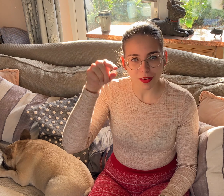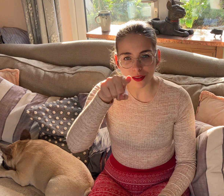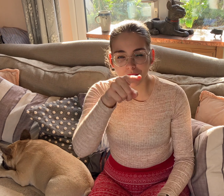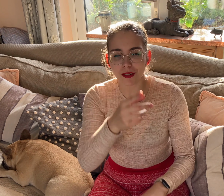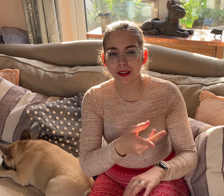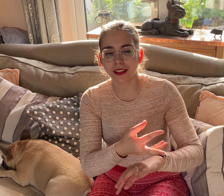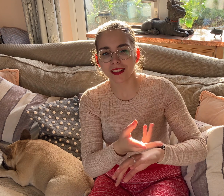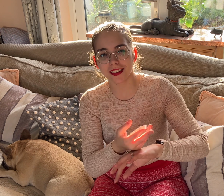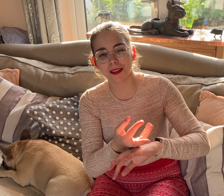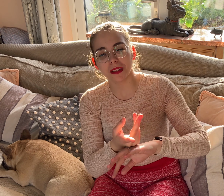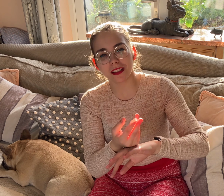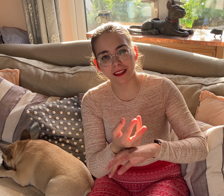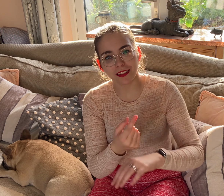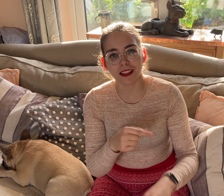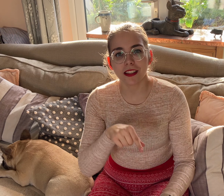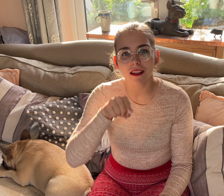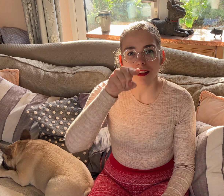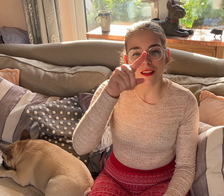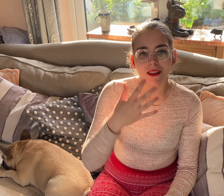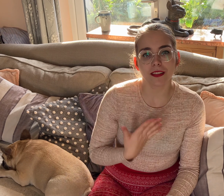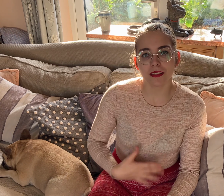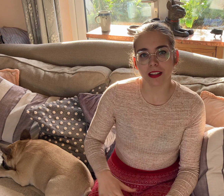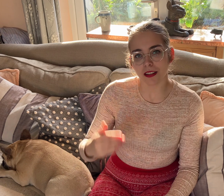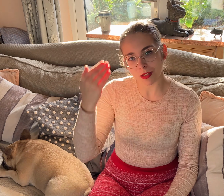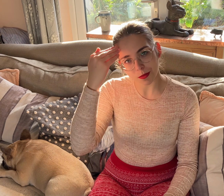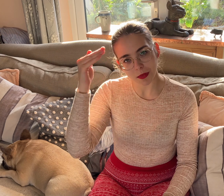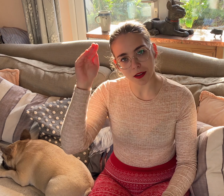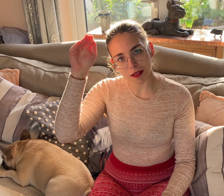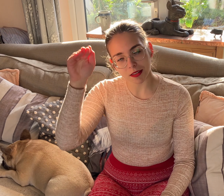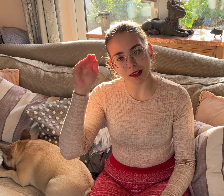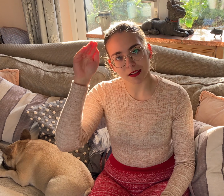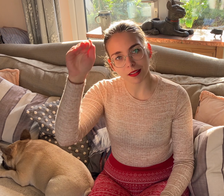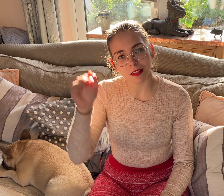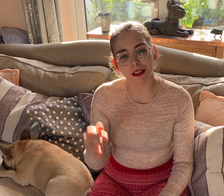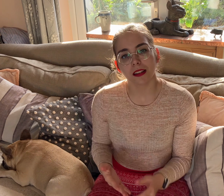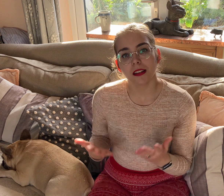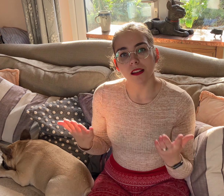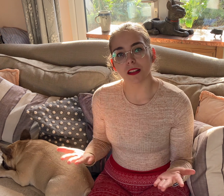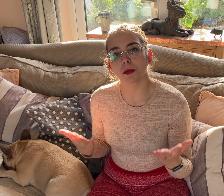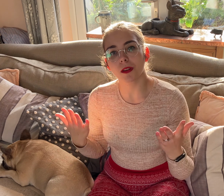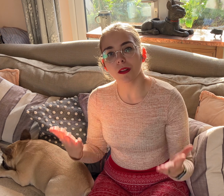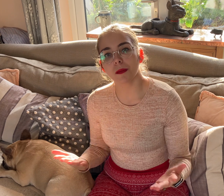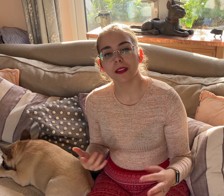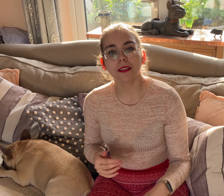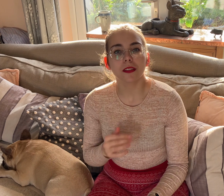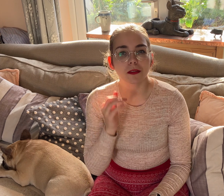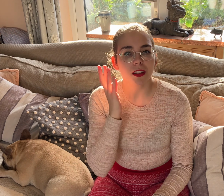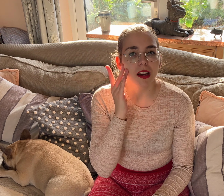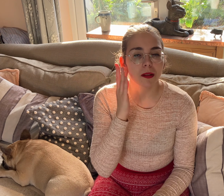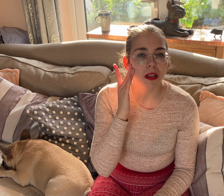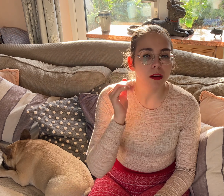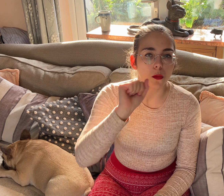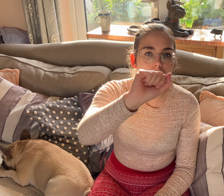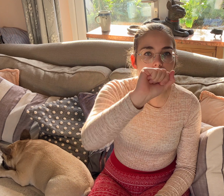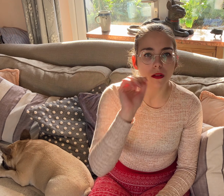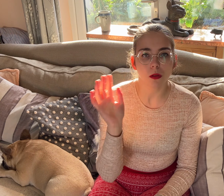you're a diamond. You need reminding. This moment of timing when your